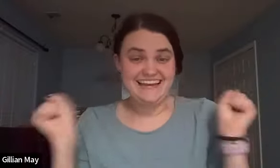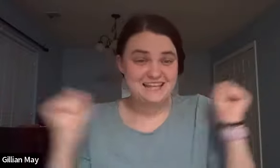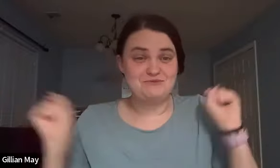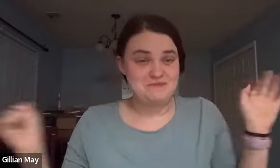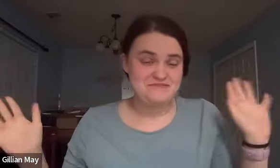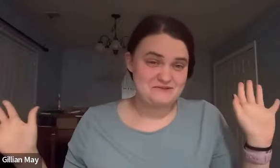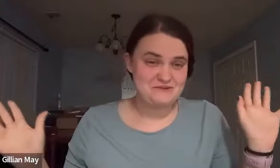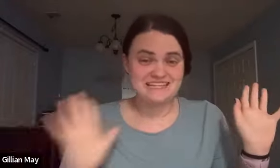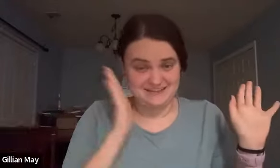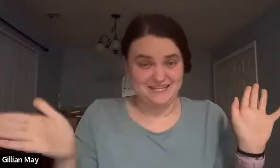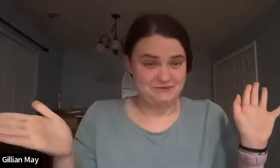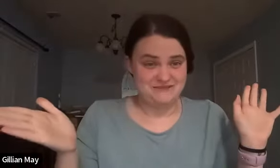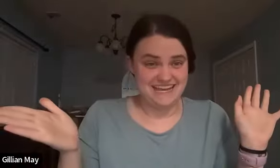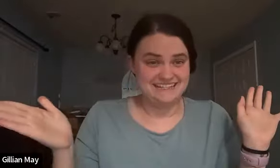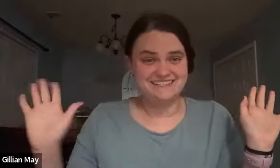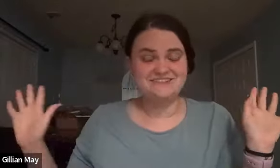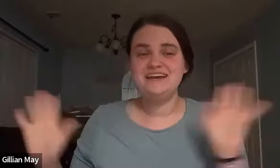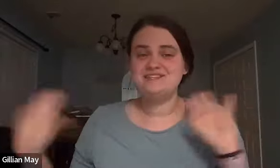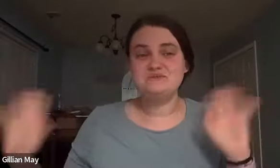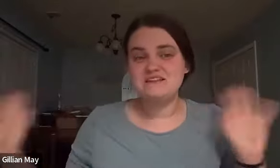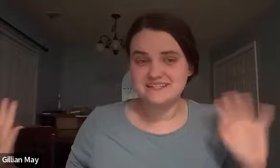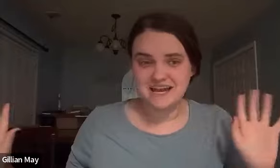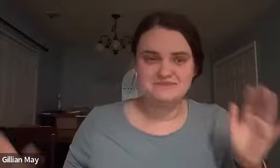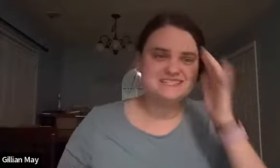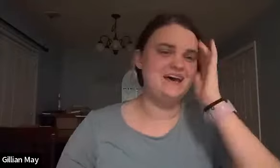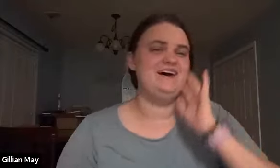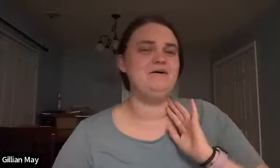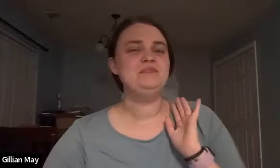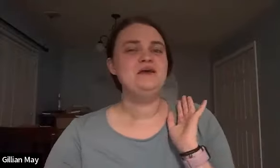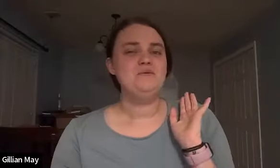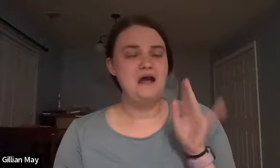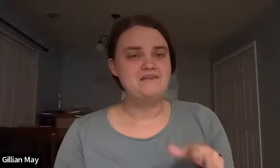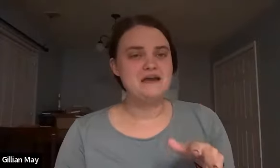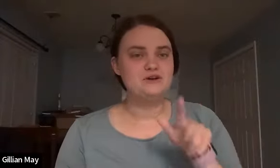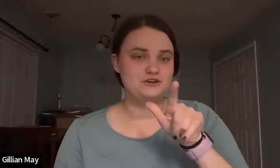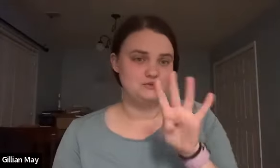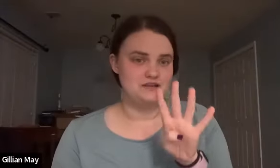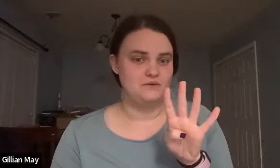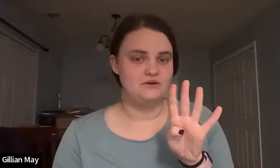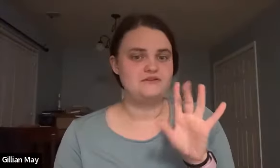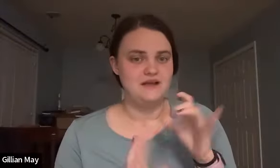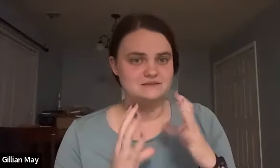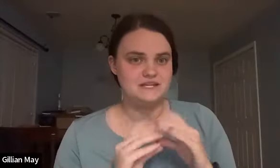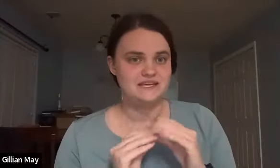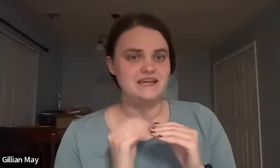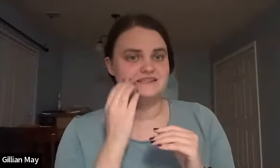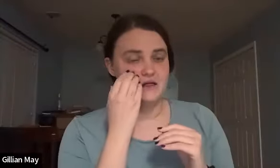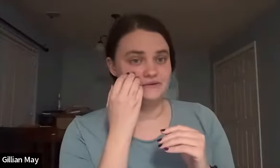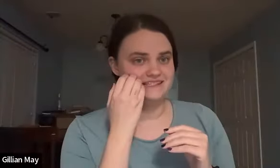It's one of my favorite ones, and I think it's one of Miss Katie's too. It's a really fun time. So we'll have that one on our 24th class meeting is the Halloween